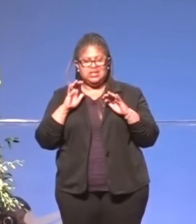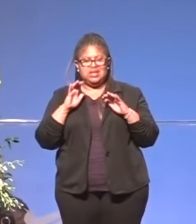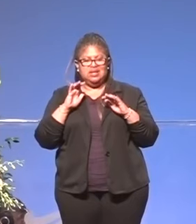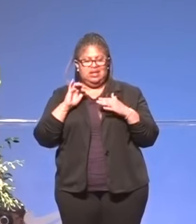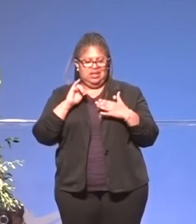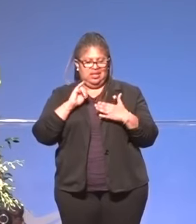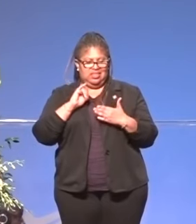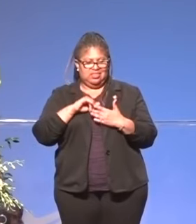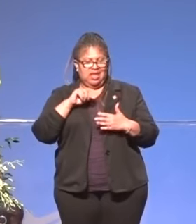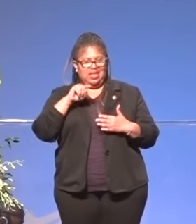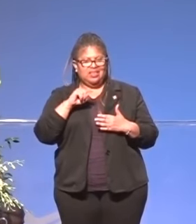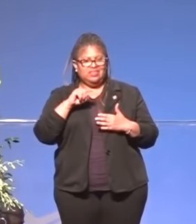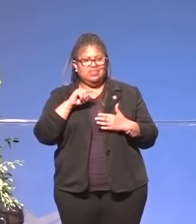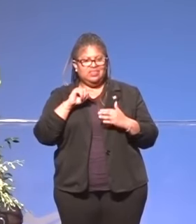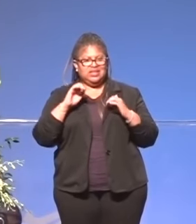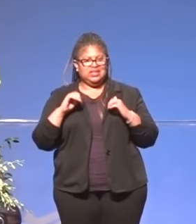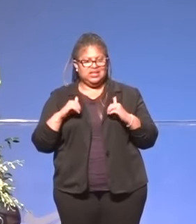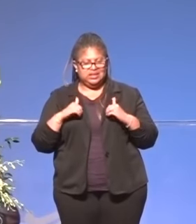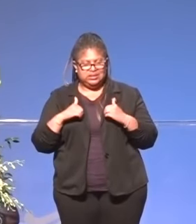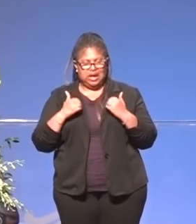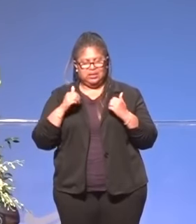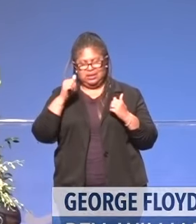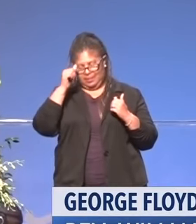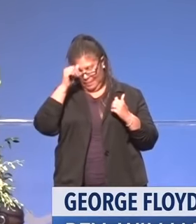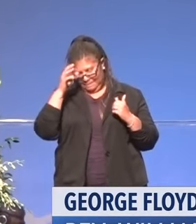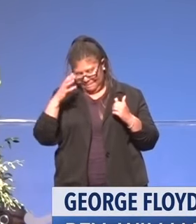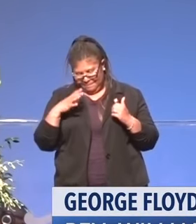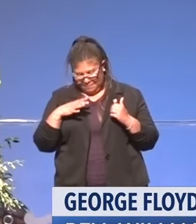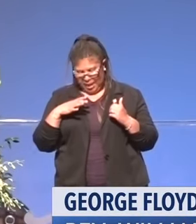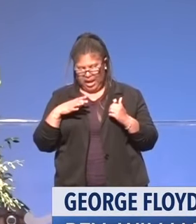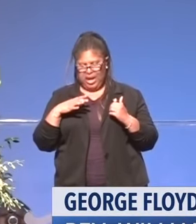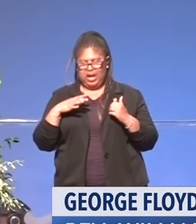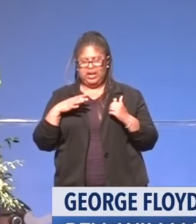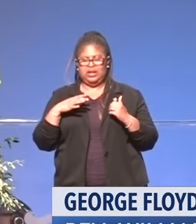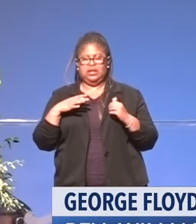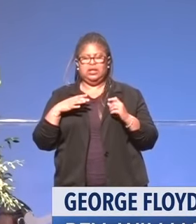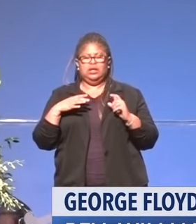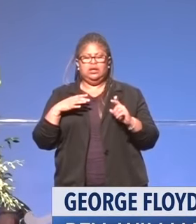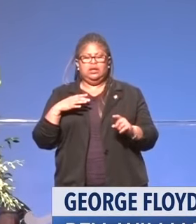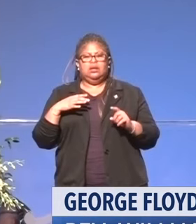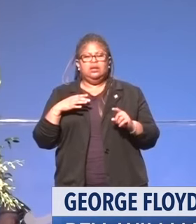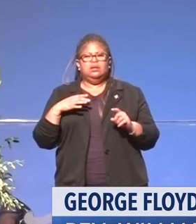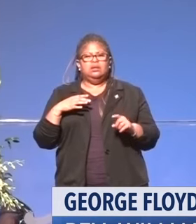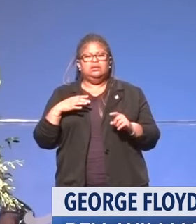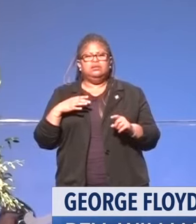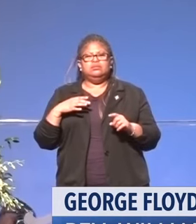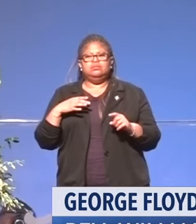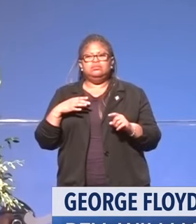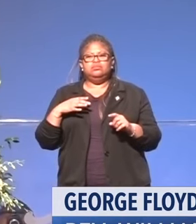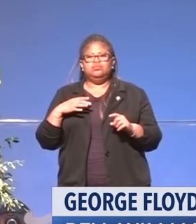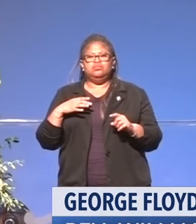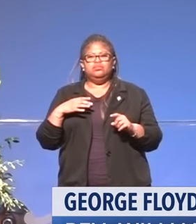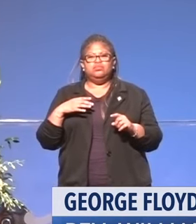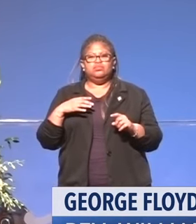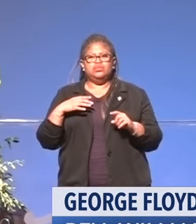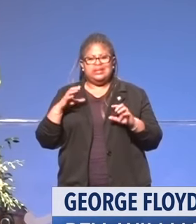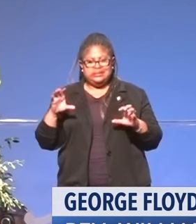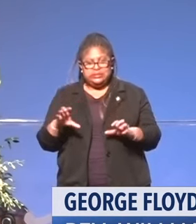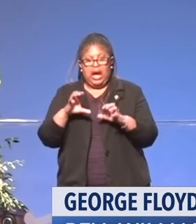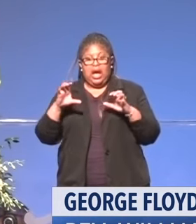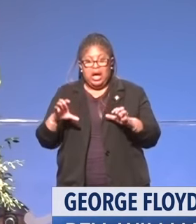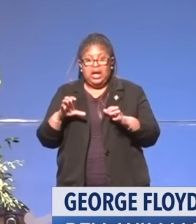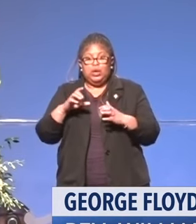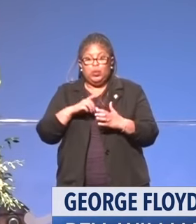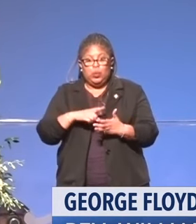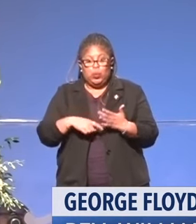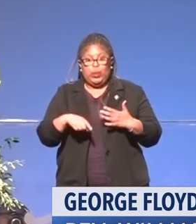man, he's 46, but he's young, that this young man has done what he has